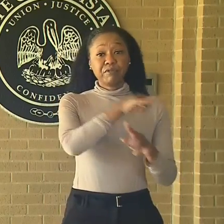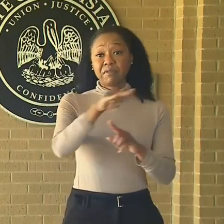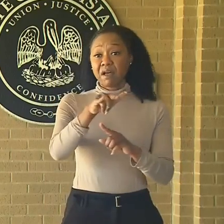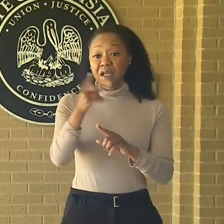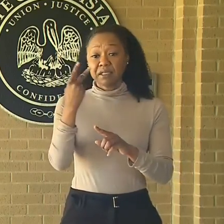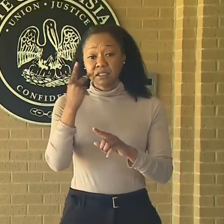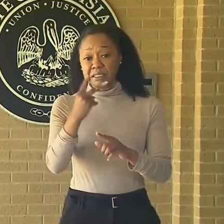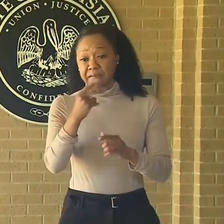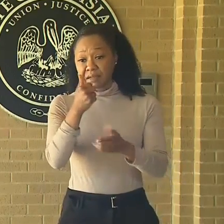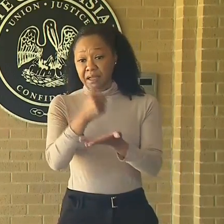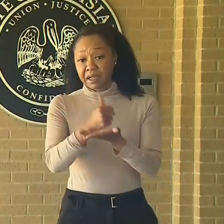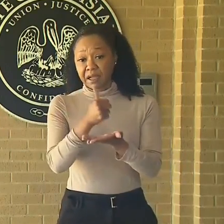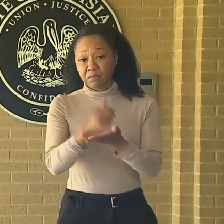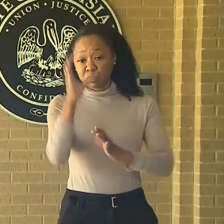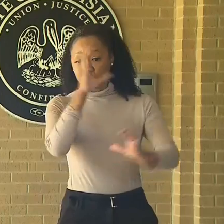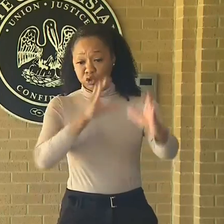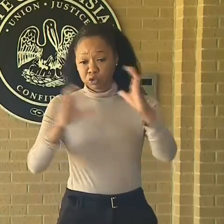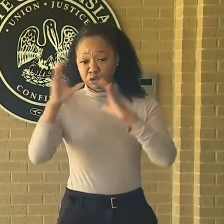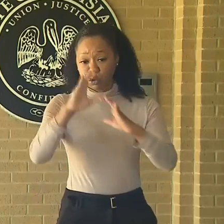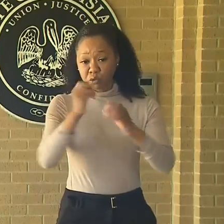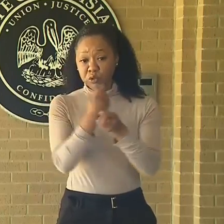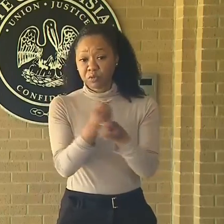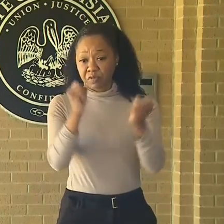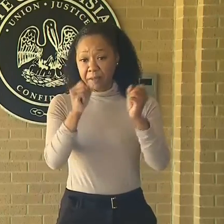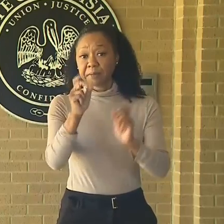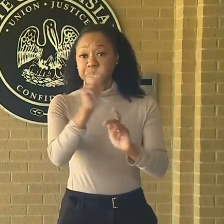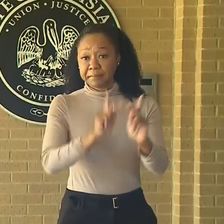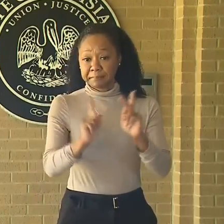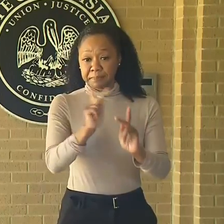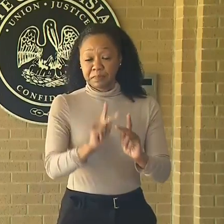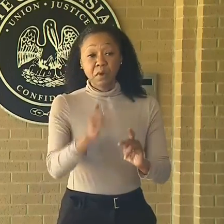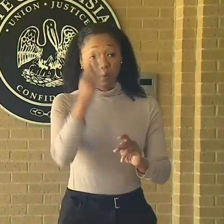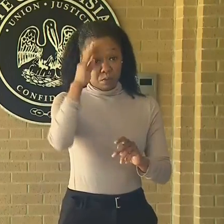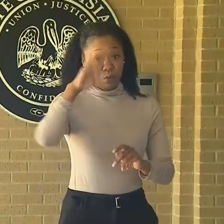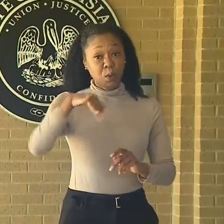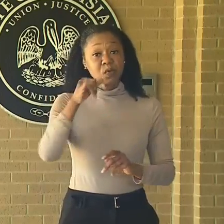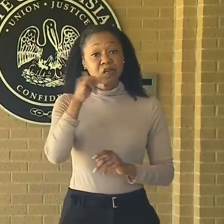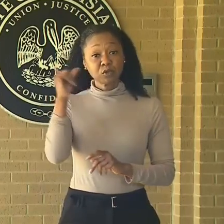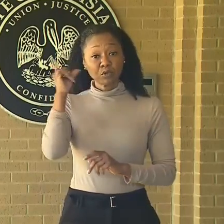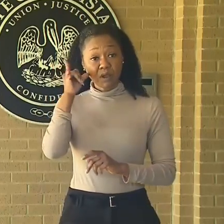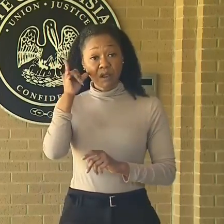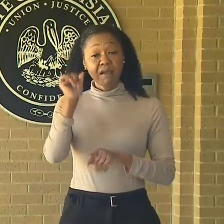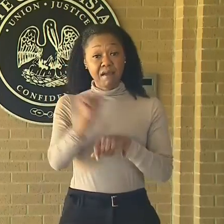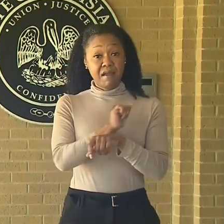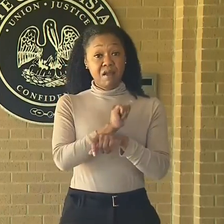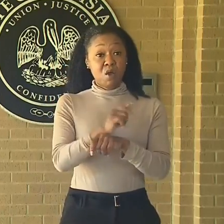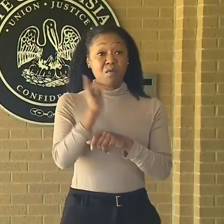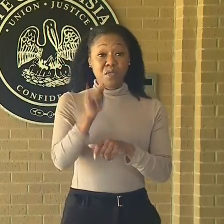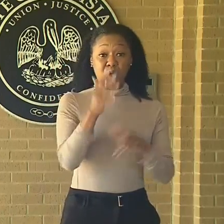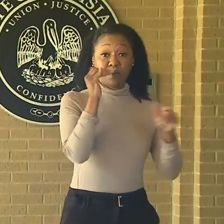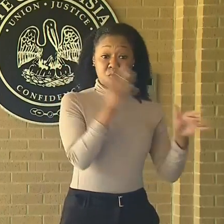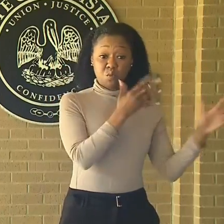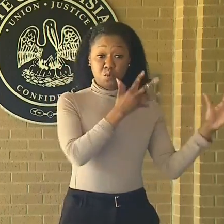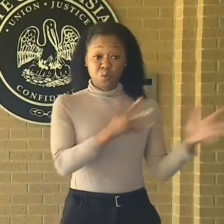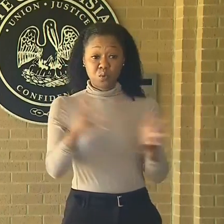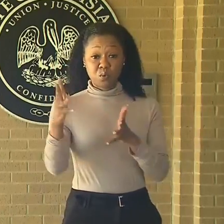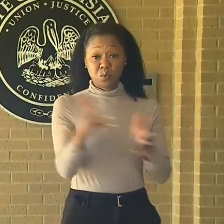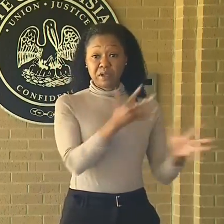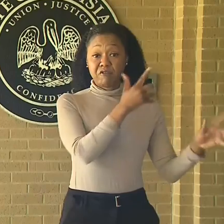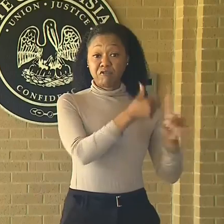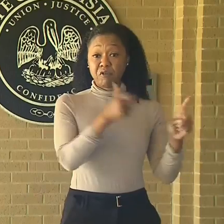order to do the search and rescue. We do know that yesterday, actually while the winds were still blowing from the